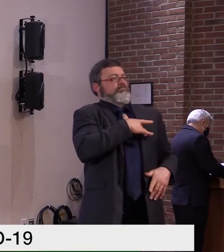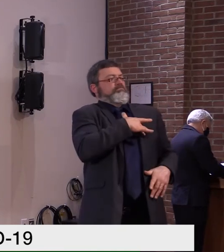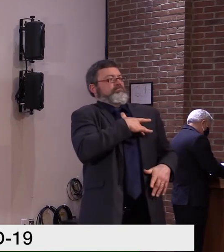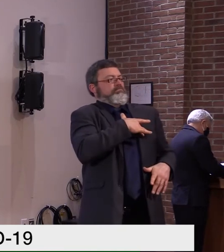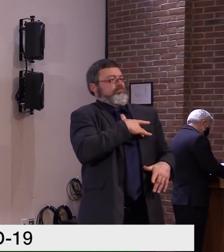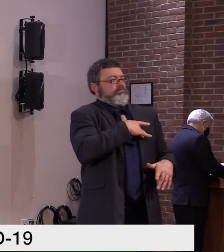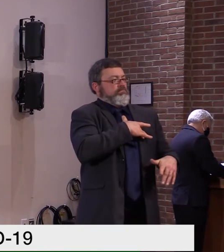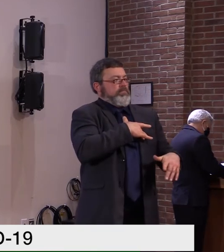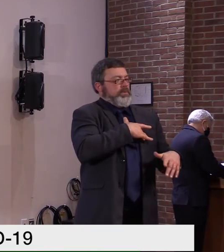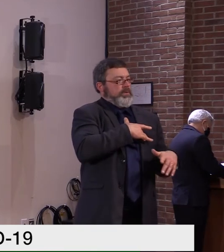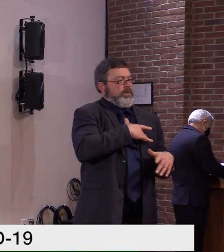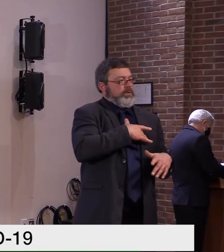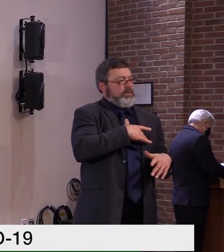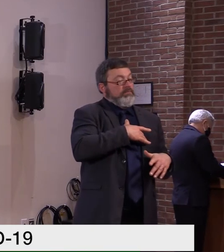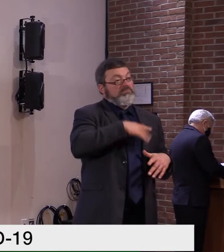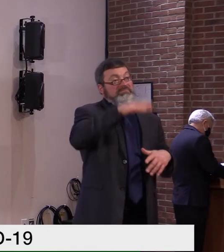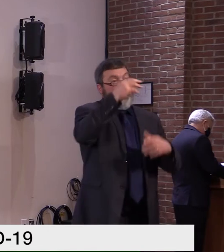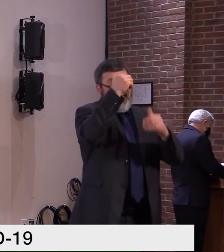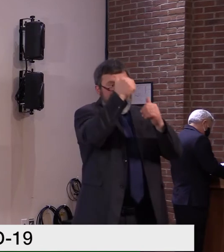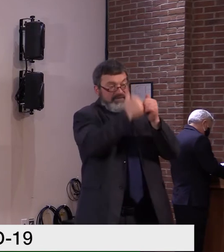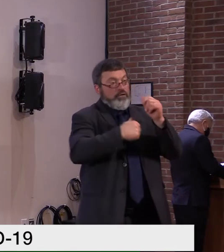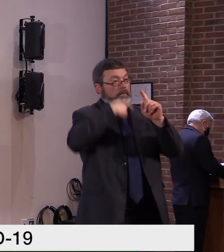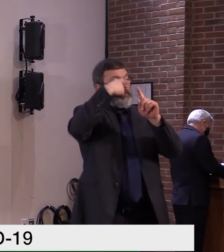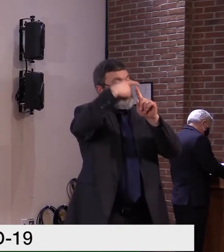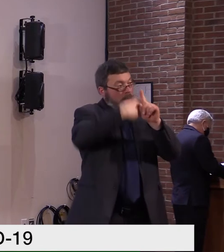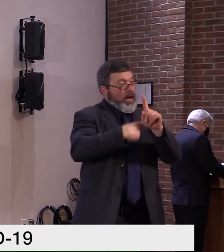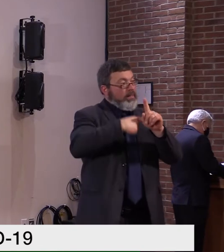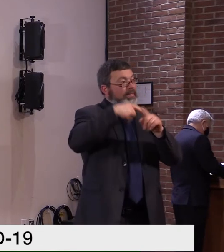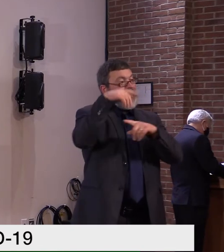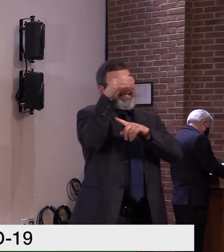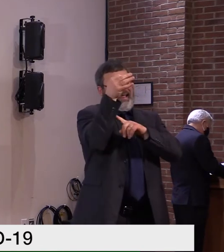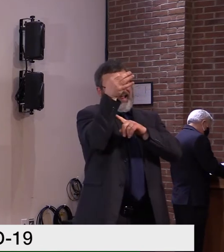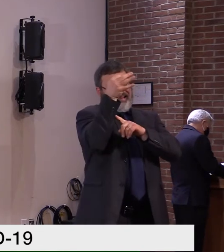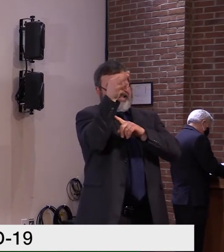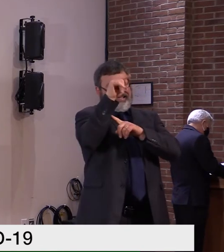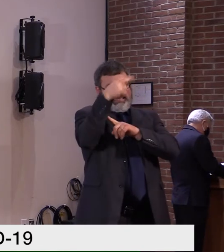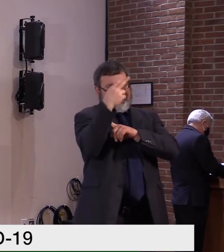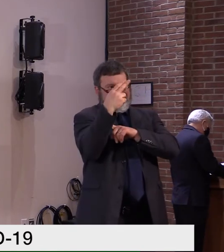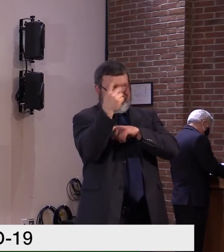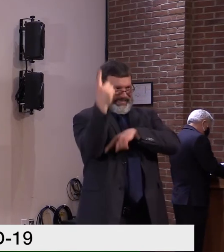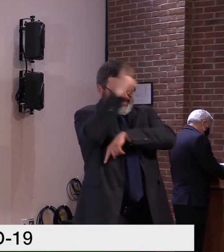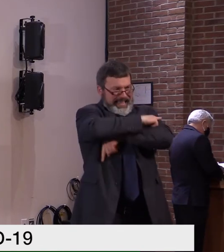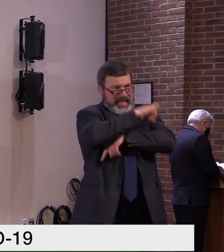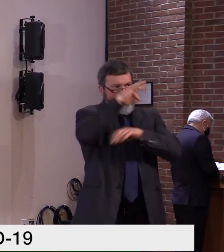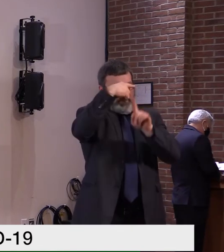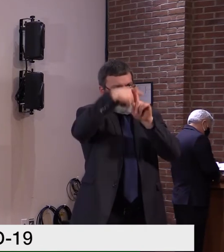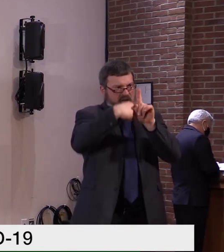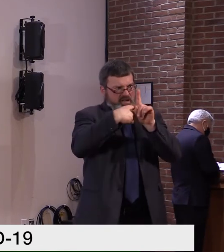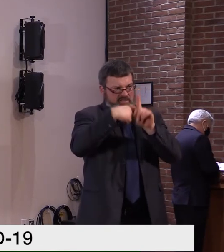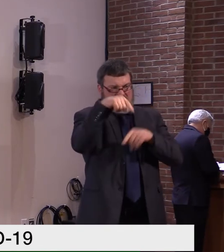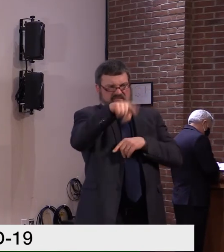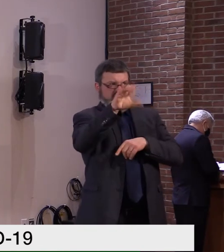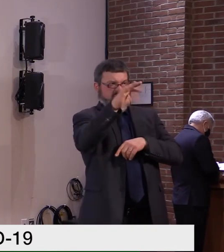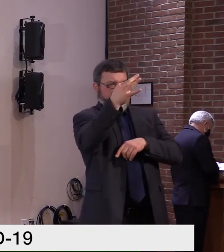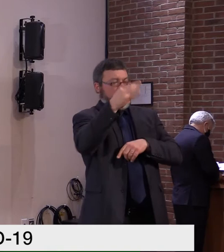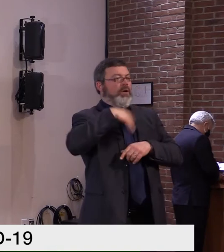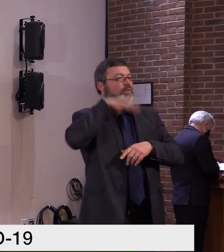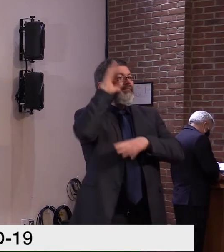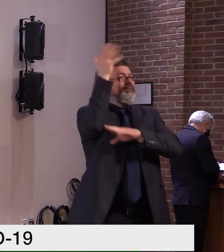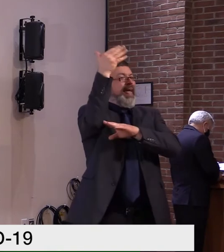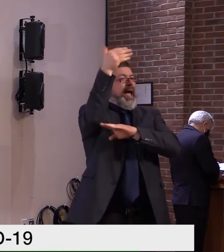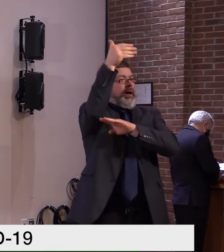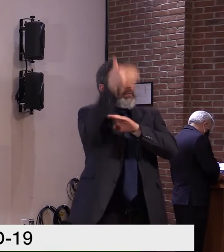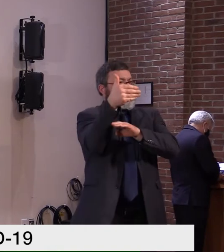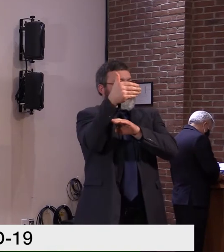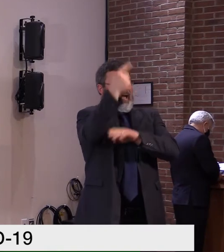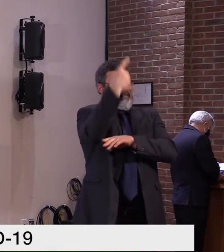do lower the flags to half staff to memorialize those we have lost, and we'll continue to do that until